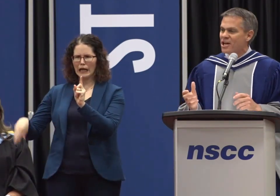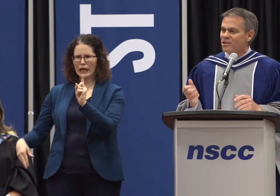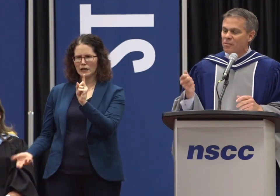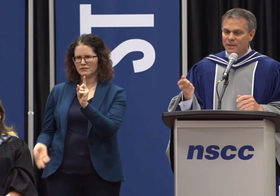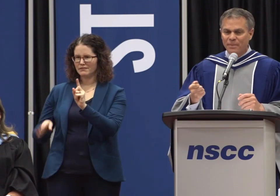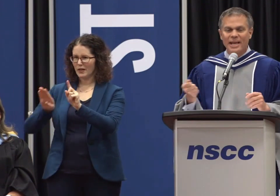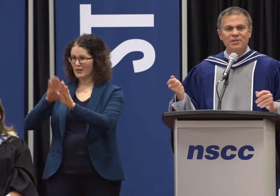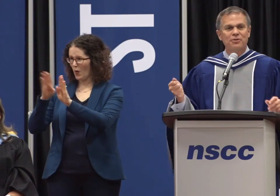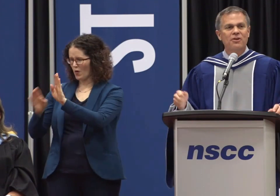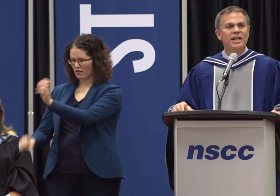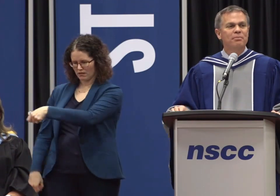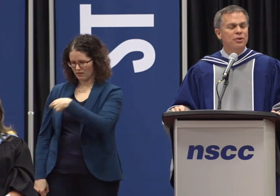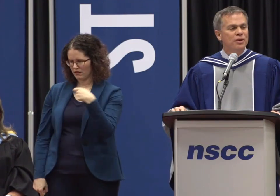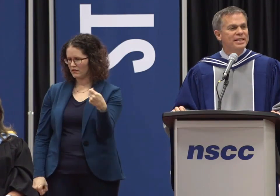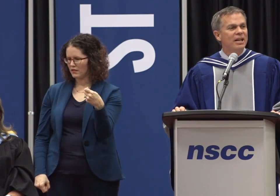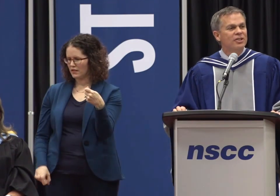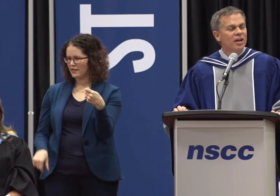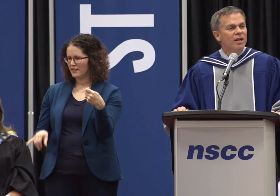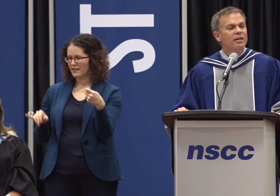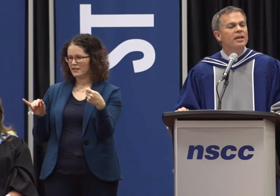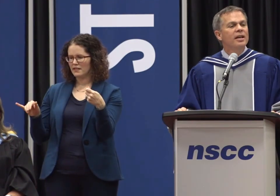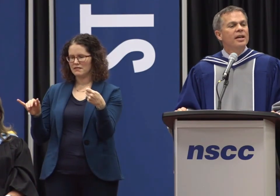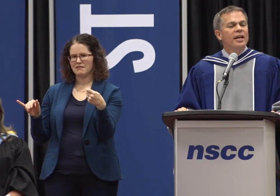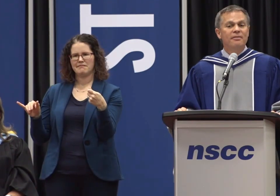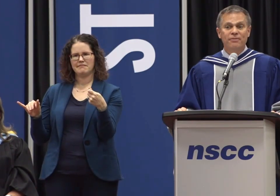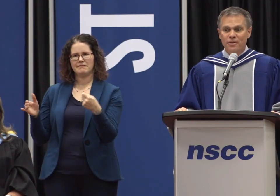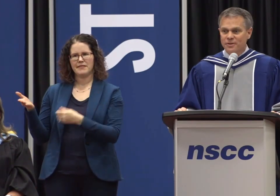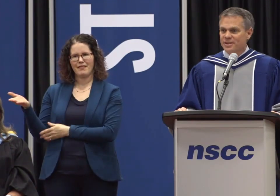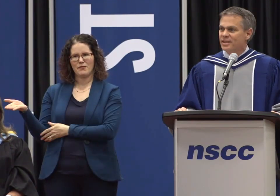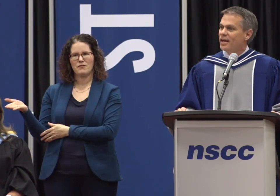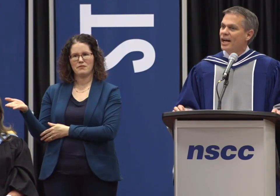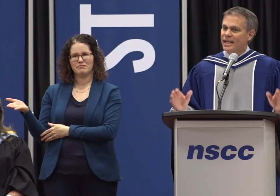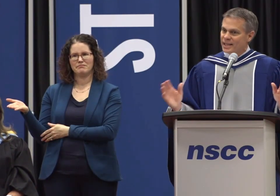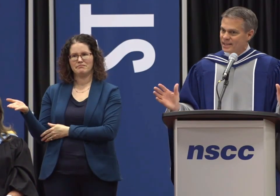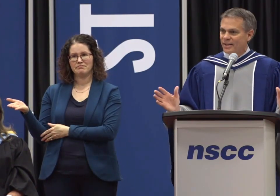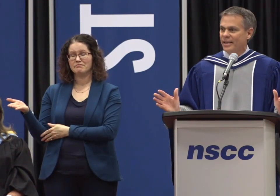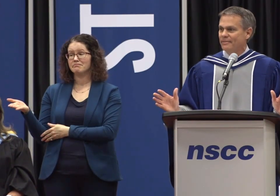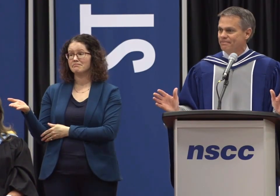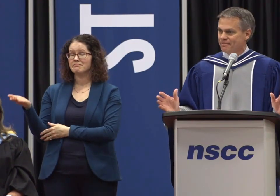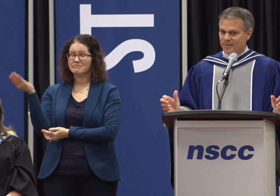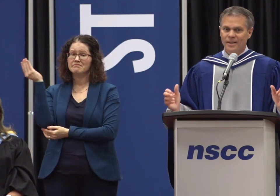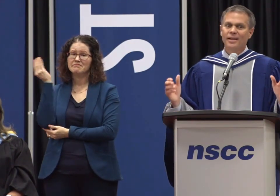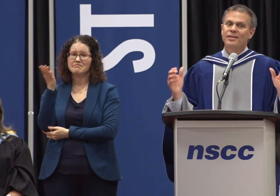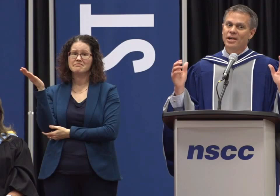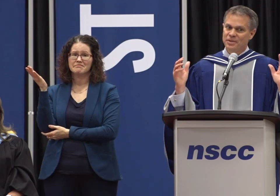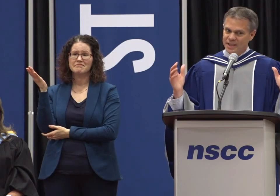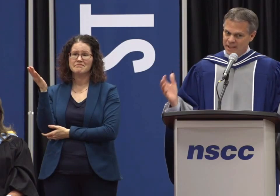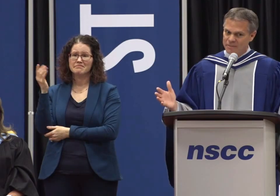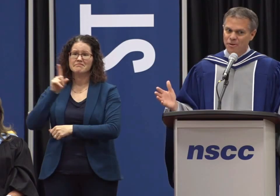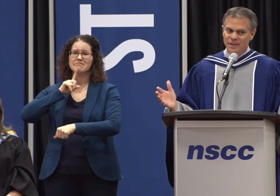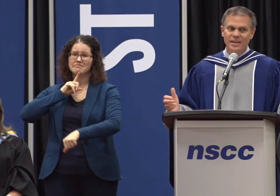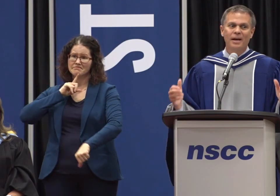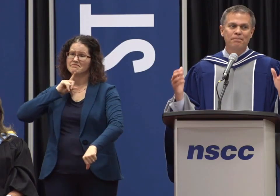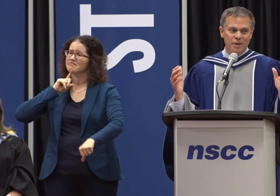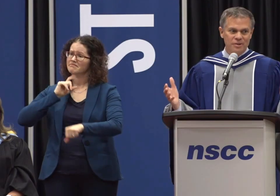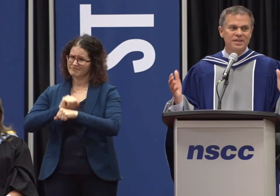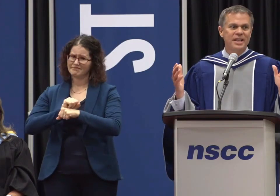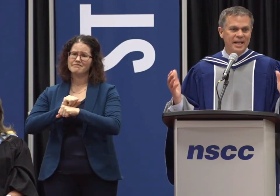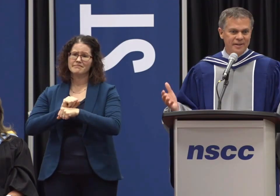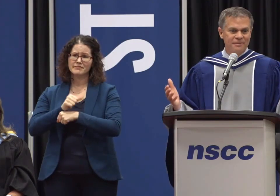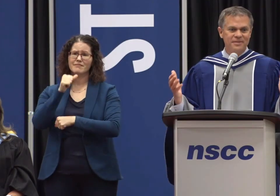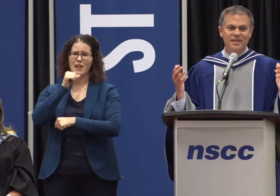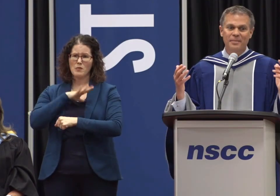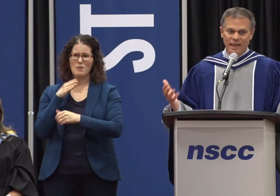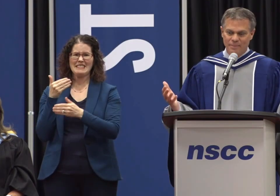ran around, I opened the back door of that broken down car, and folks, I gotta tell you, there was a young woman about